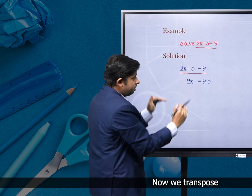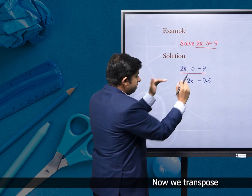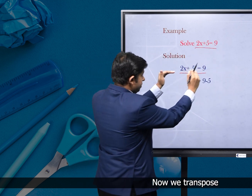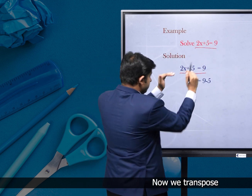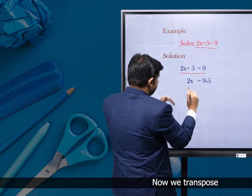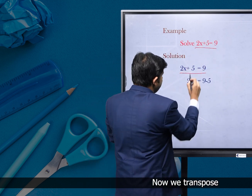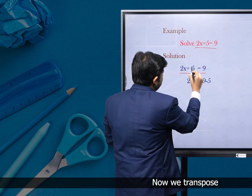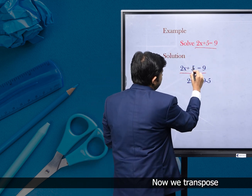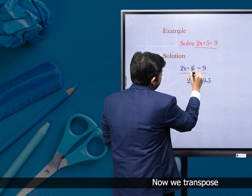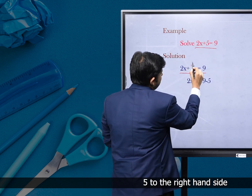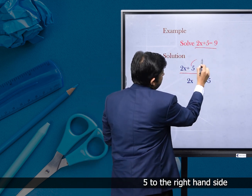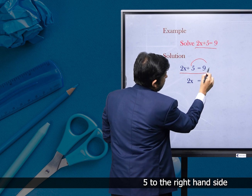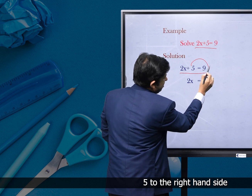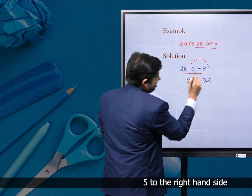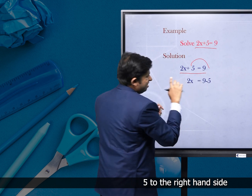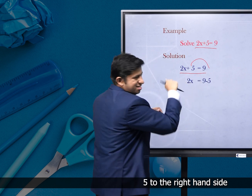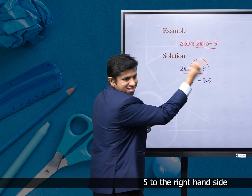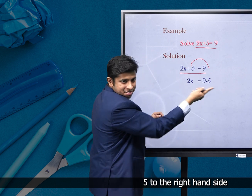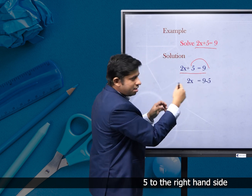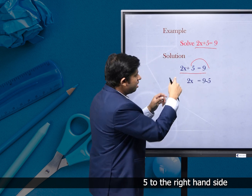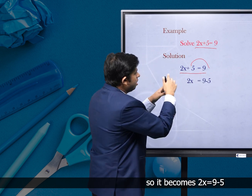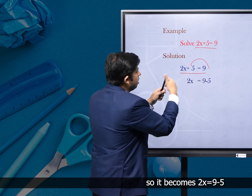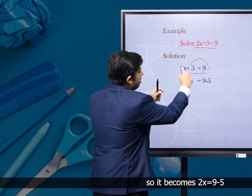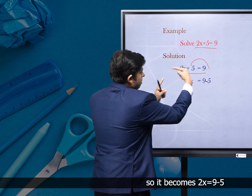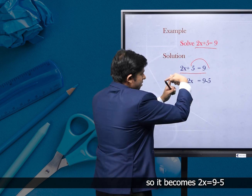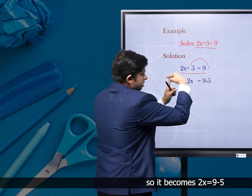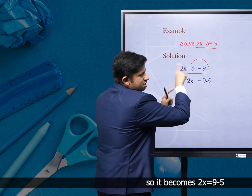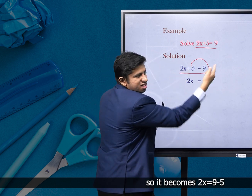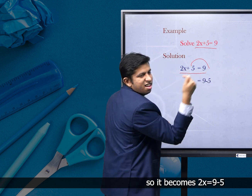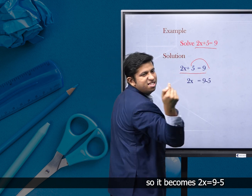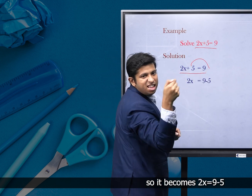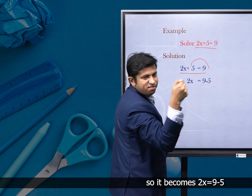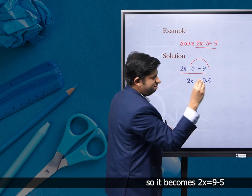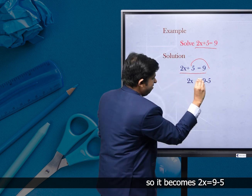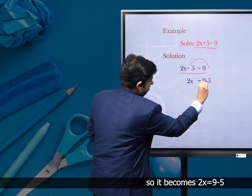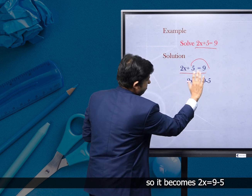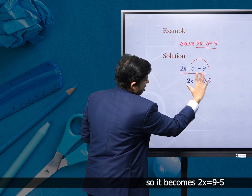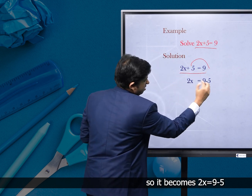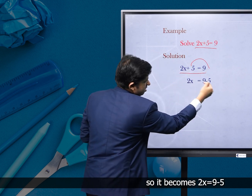now we transpose 5 to the right hand side. So it becomes 2x is equals to 9 minus 5,